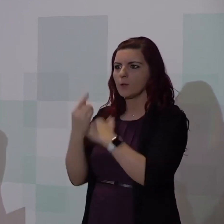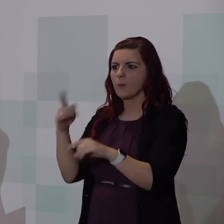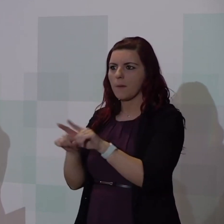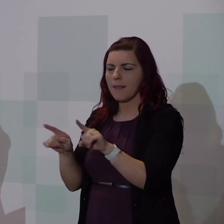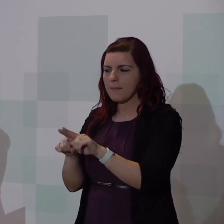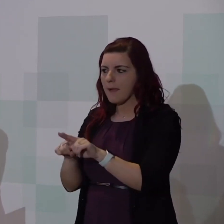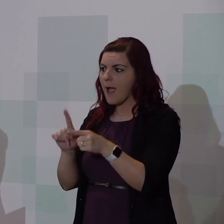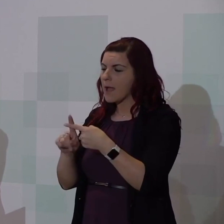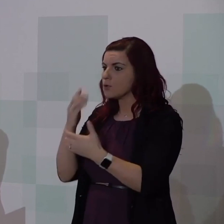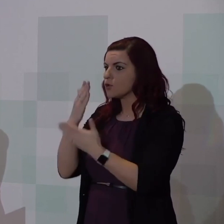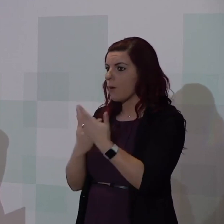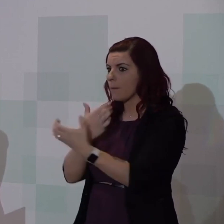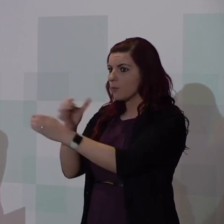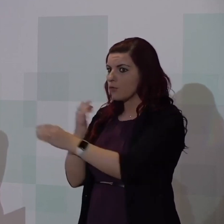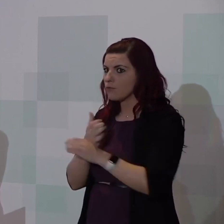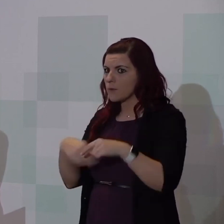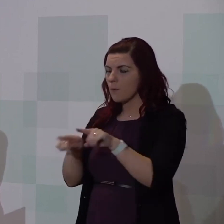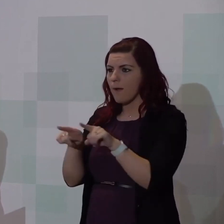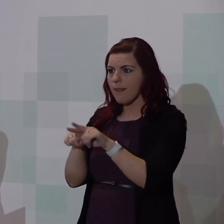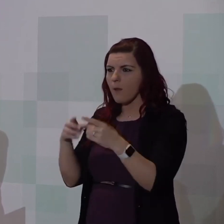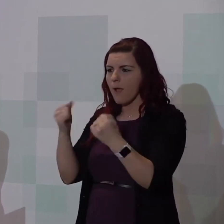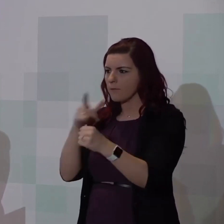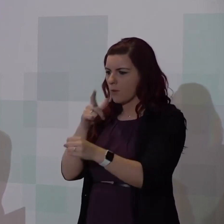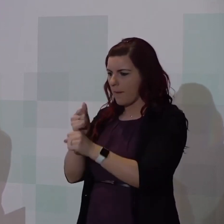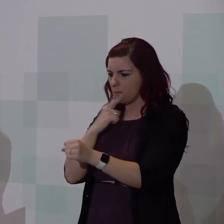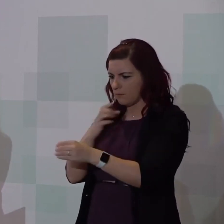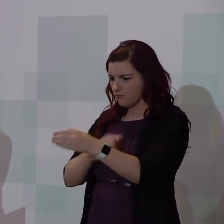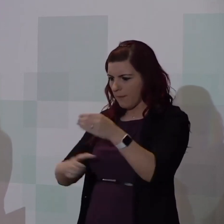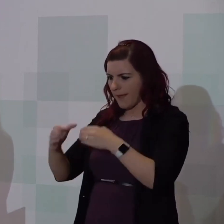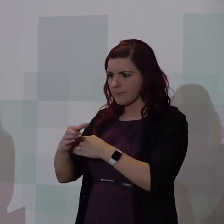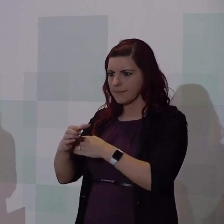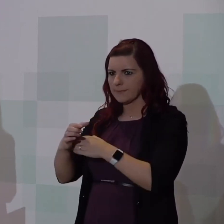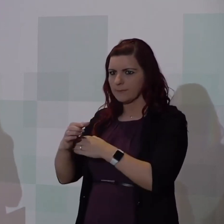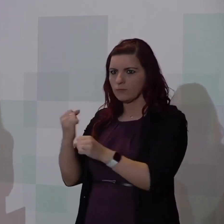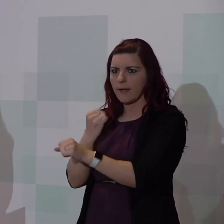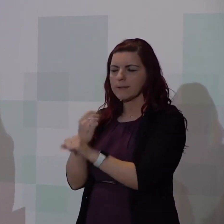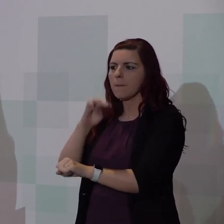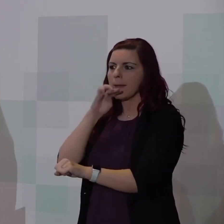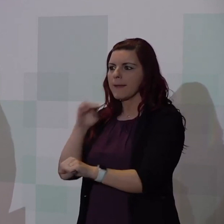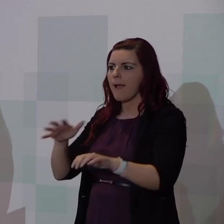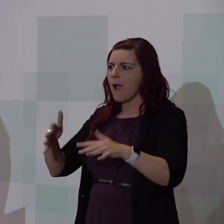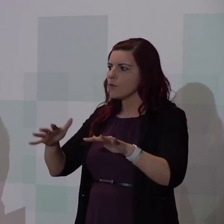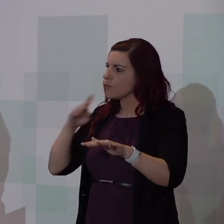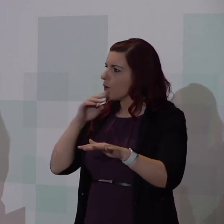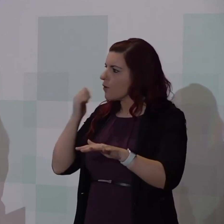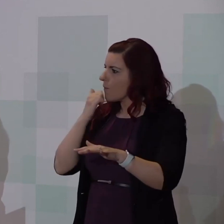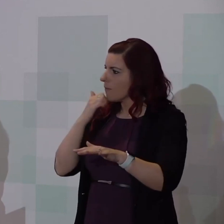And in some countries, what we call the replacement rate, when you average up the number of, you know, for every average number of people who die in a